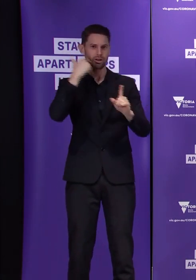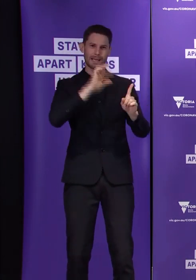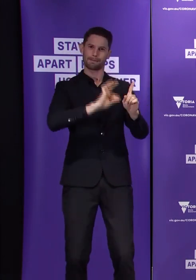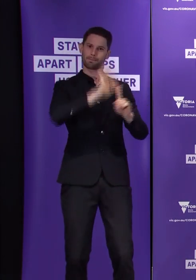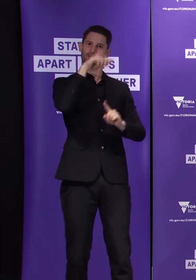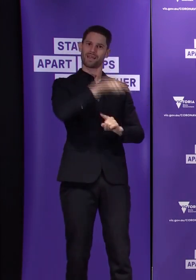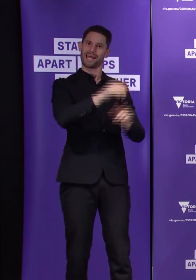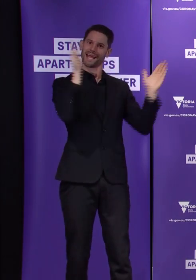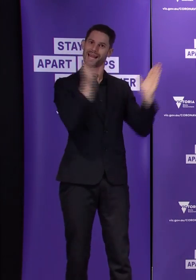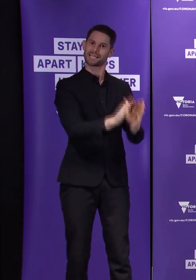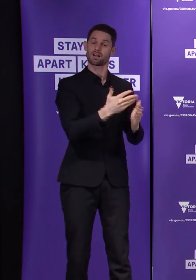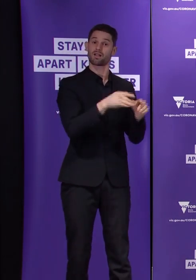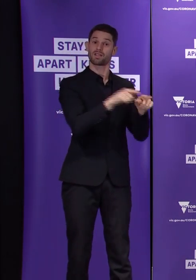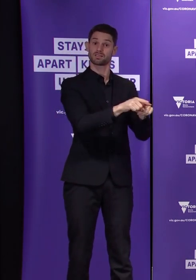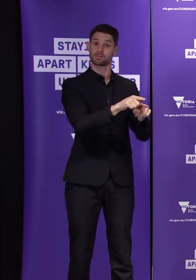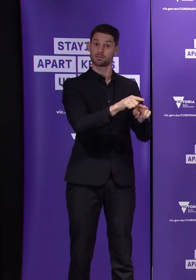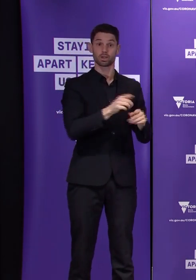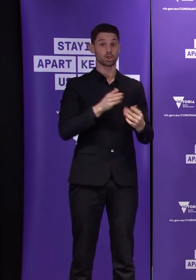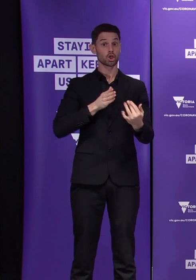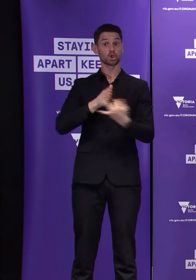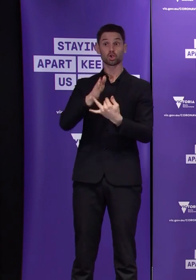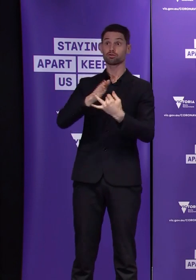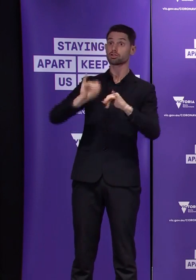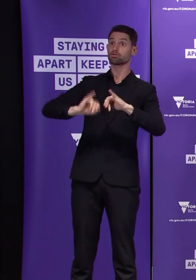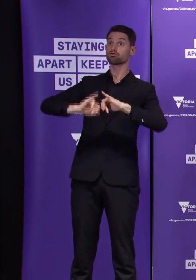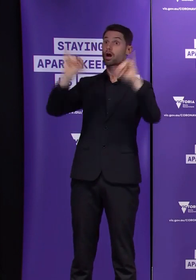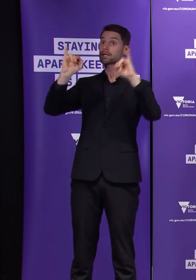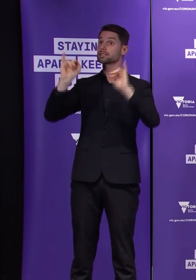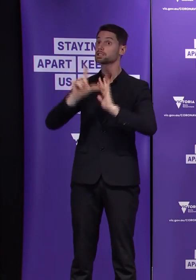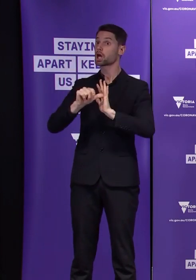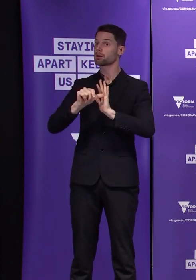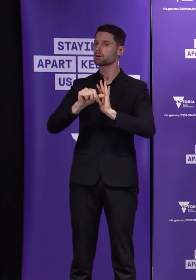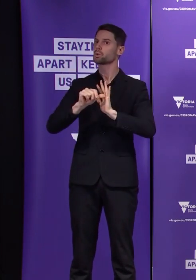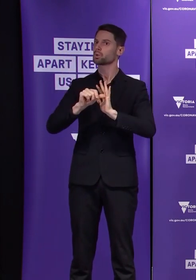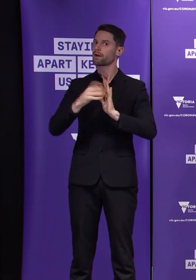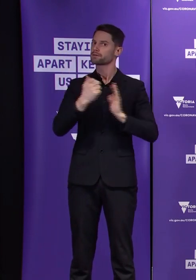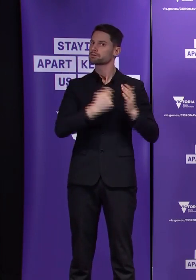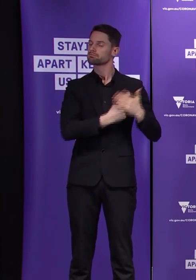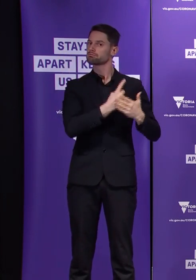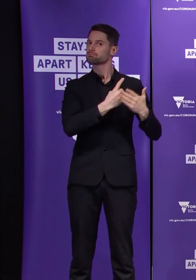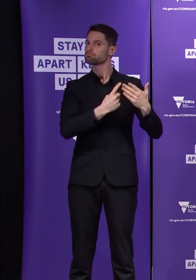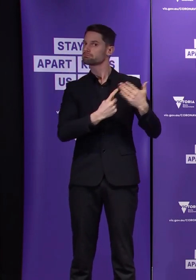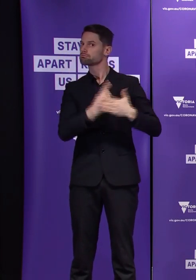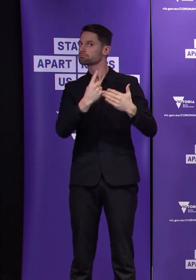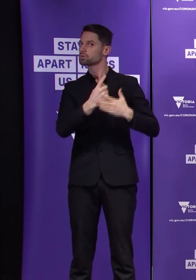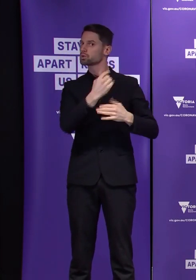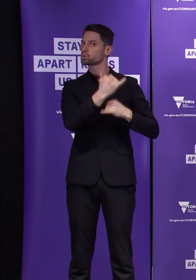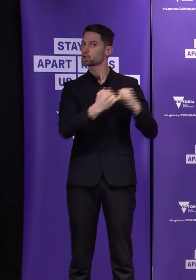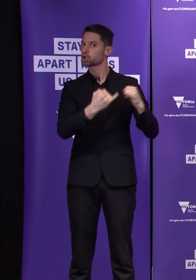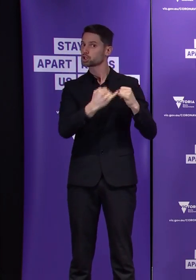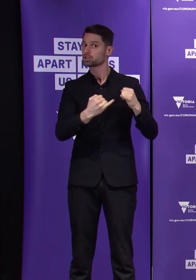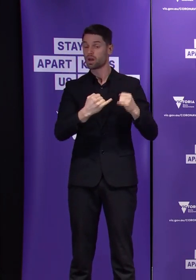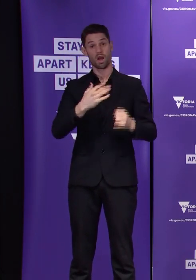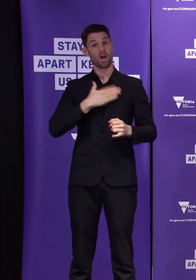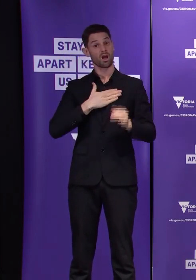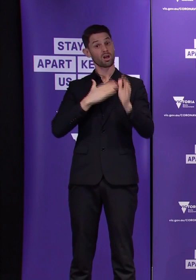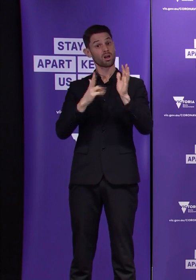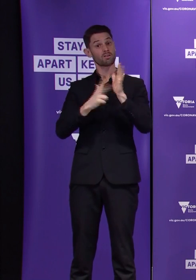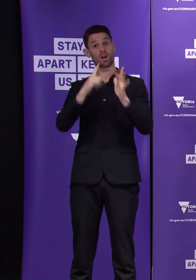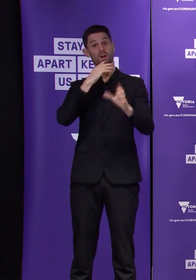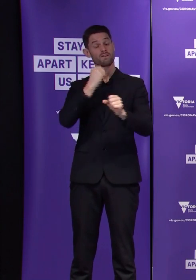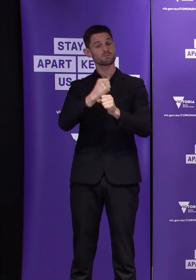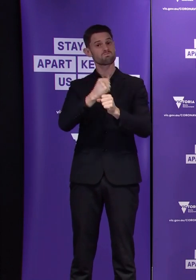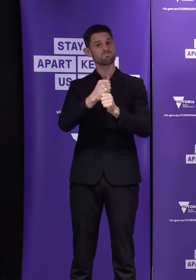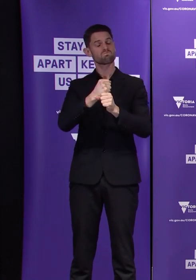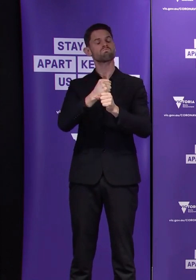it's never more important. But to speak to some extra funding that's been